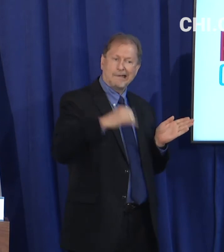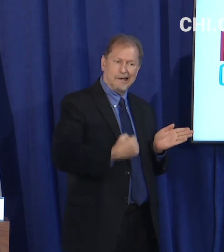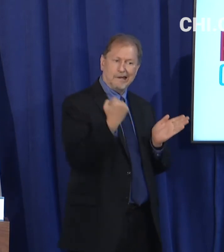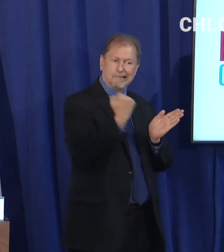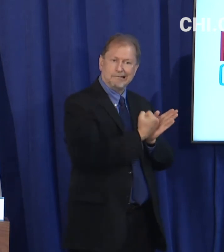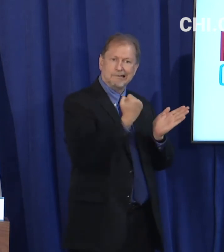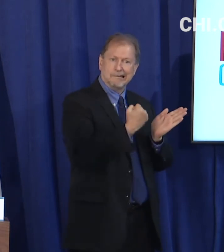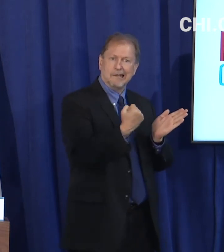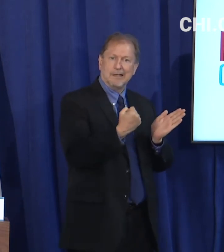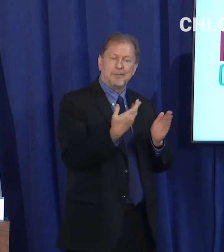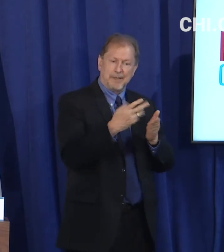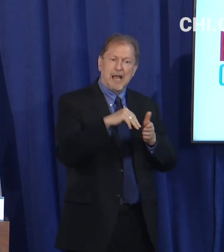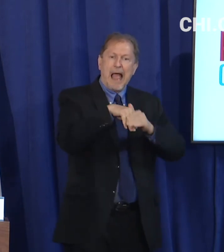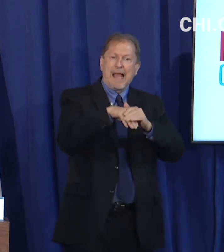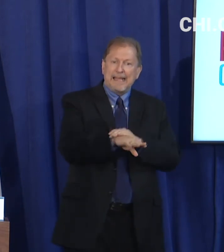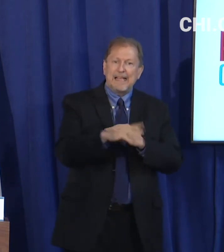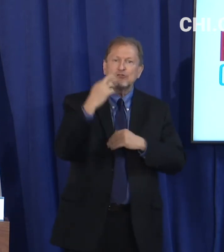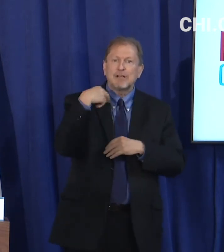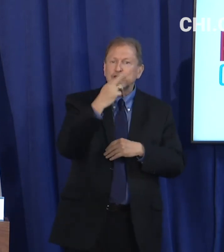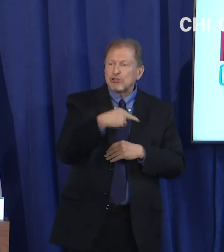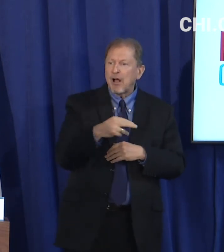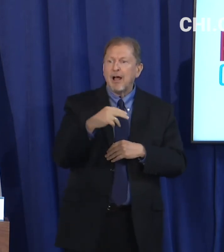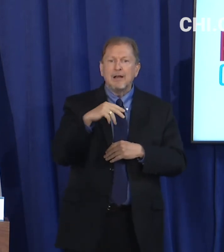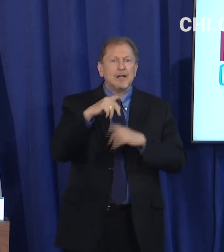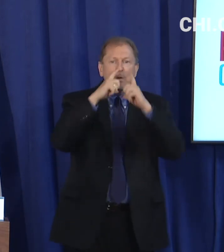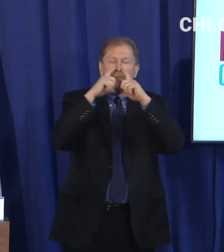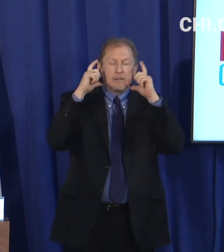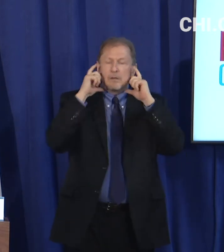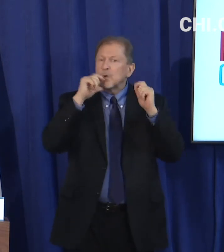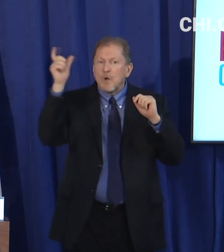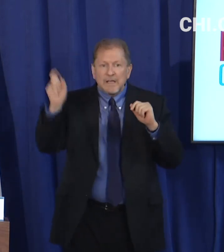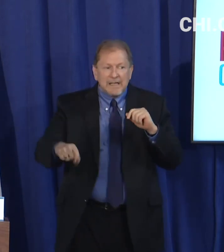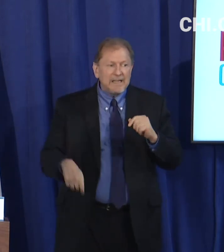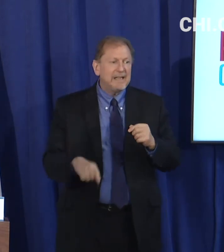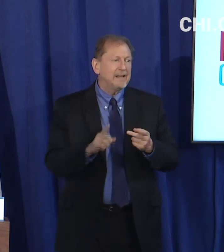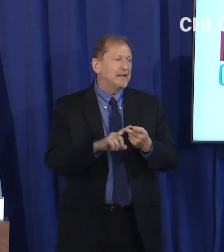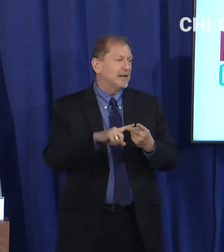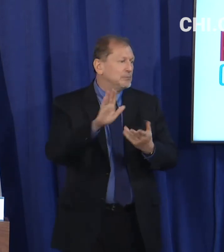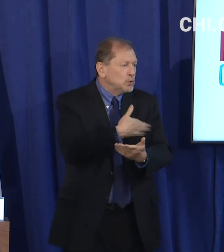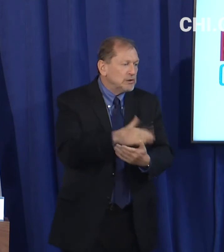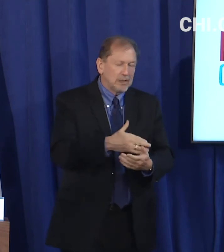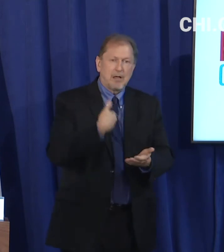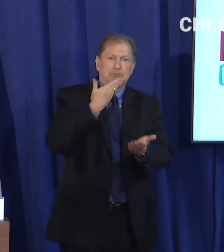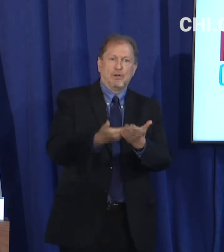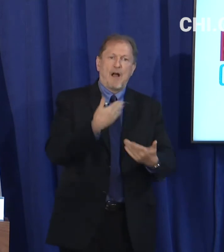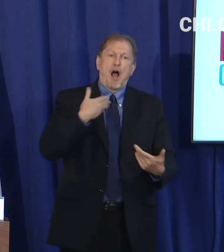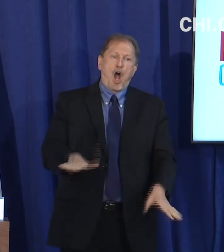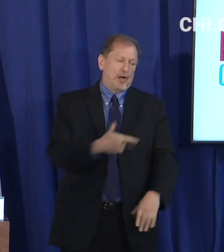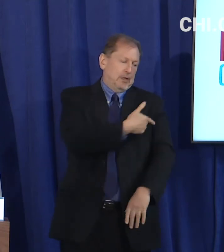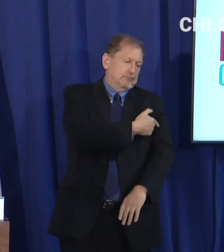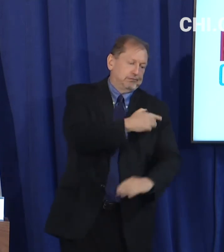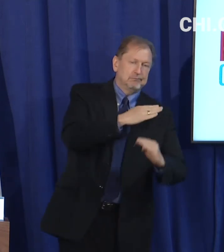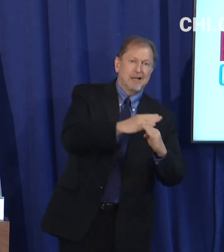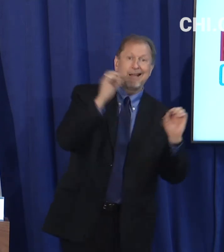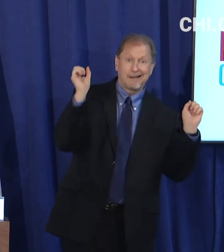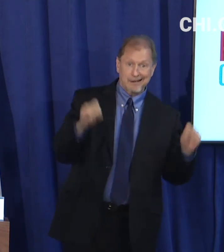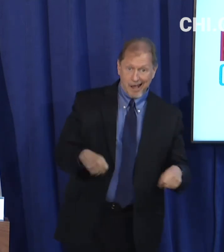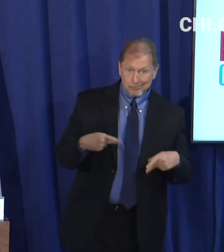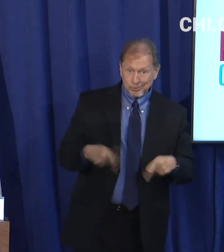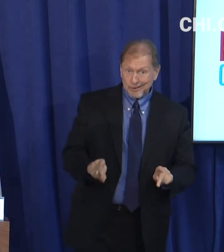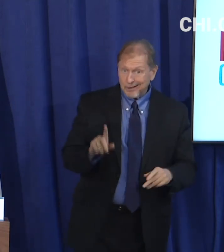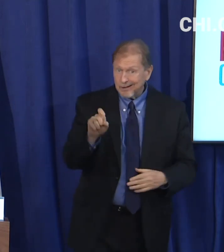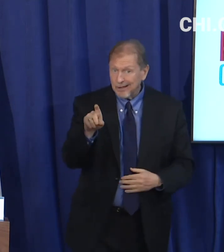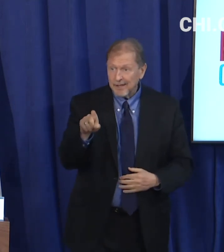allows you to go to restaurants, bars, sporting events, concerts, and all of those events where more people gather. Yeah,